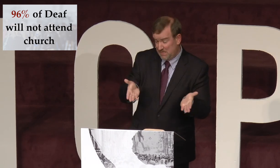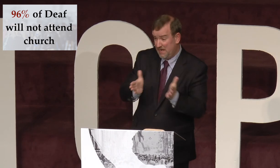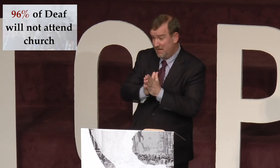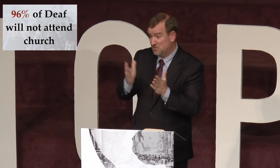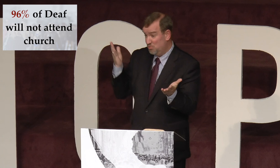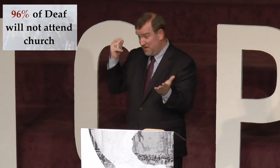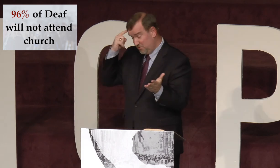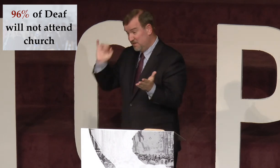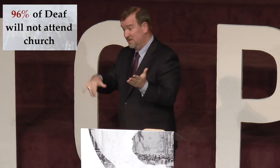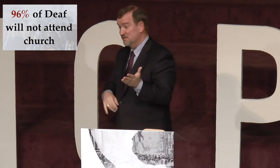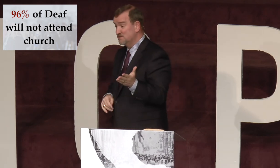can I ask you, why do you think that is?